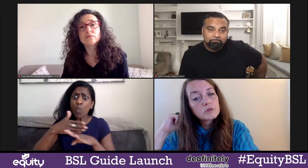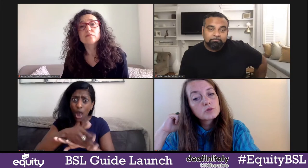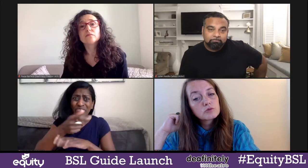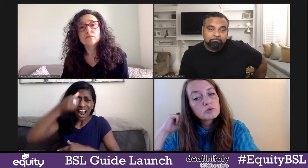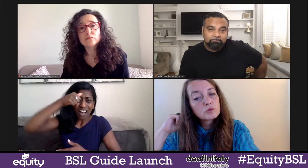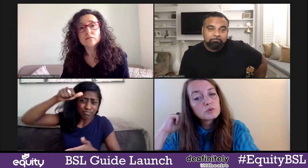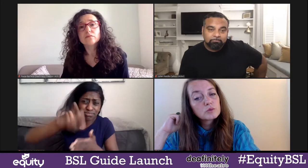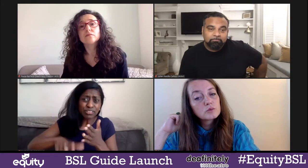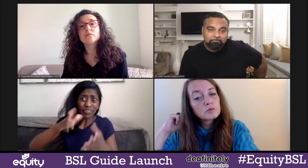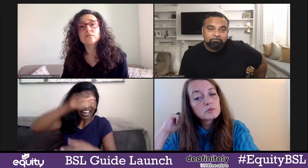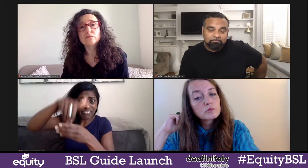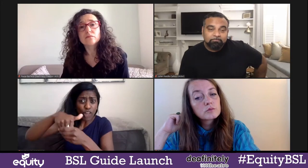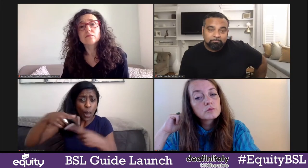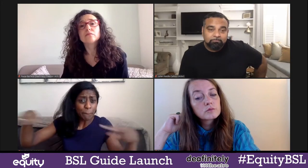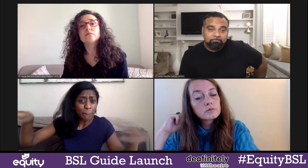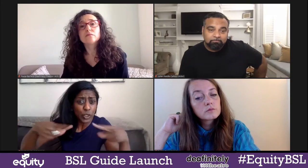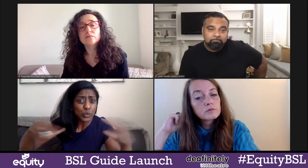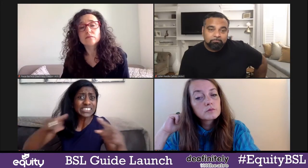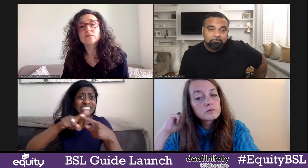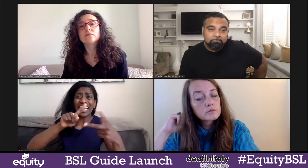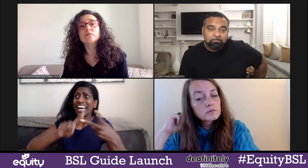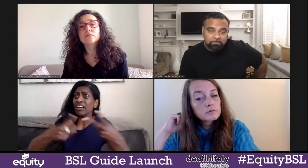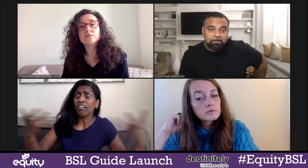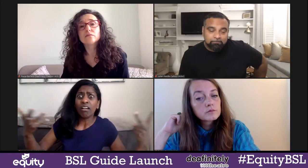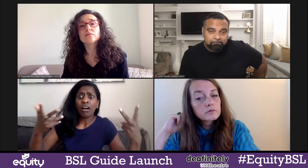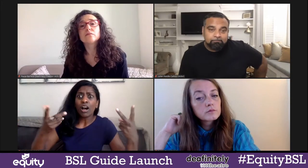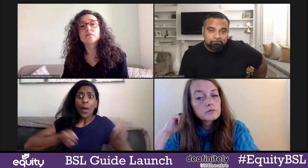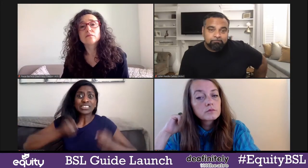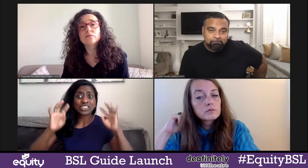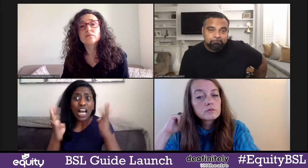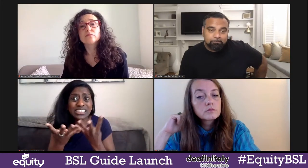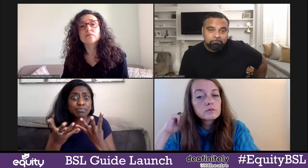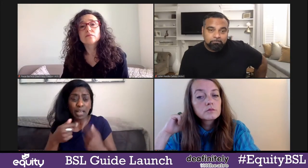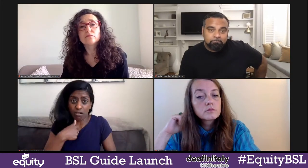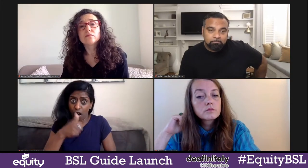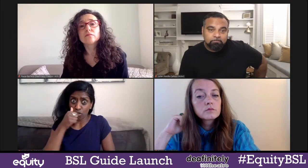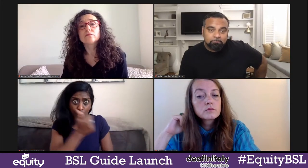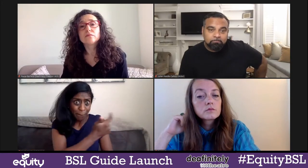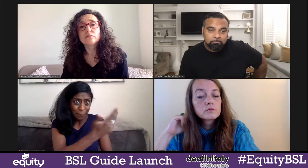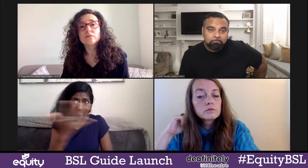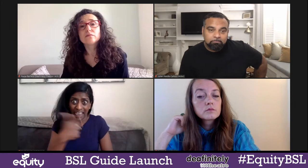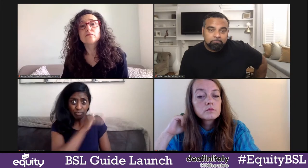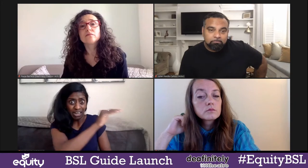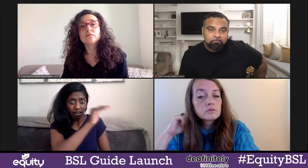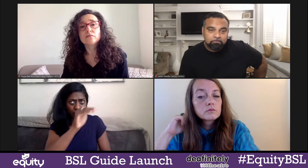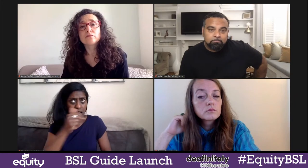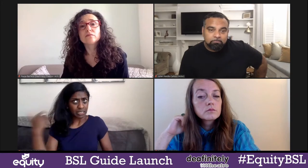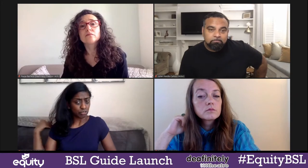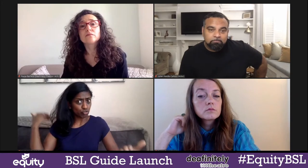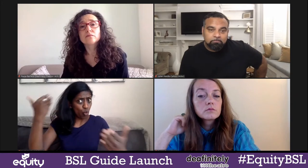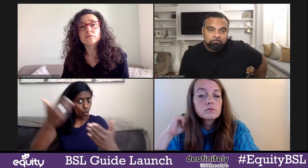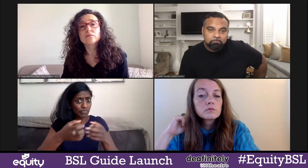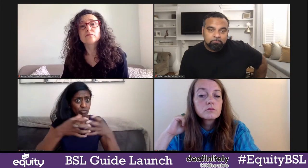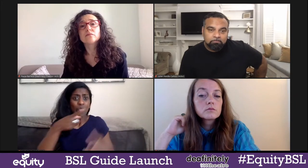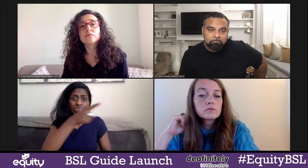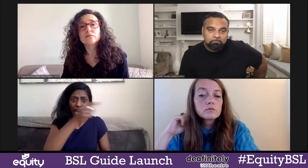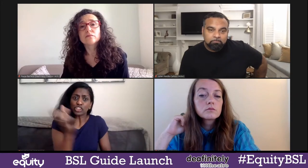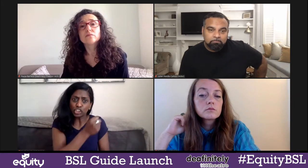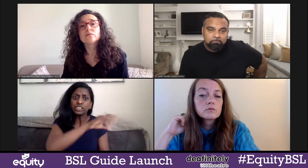Spotlight, then that takes a little bit of the burden away. You know, that they may have skills in consulting on musicals,